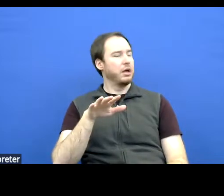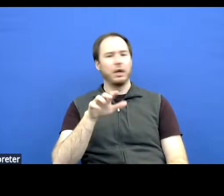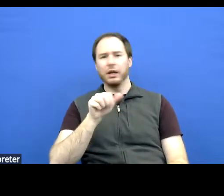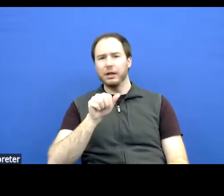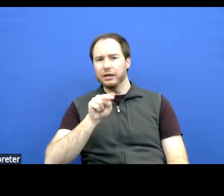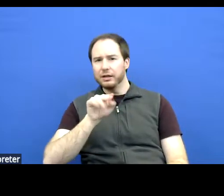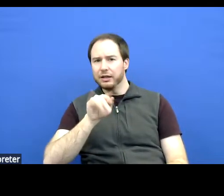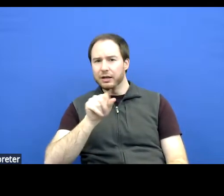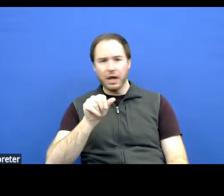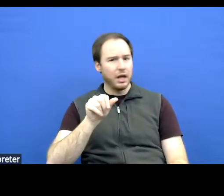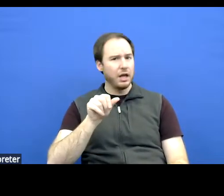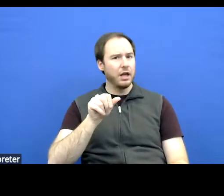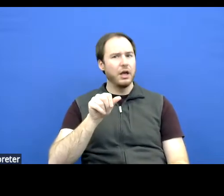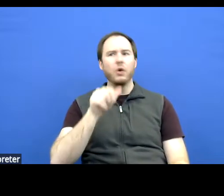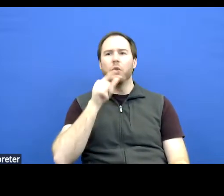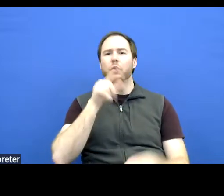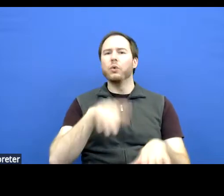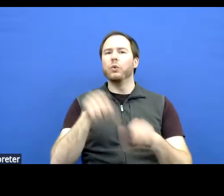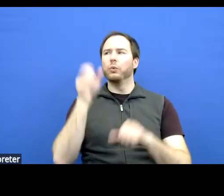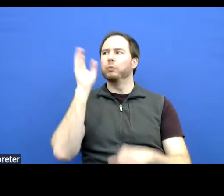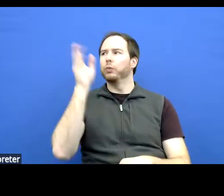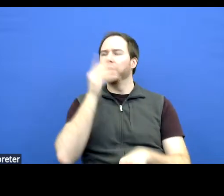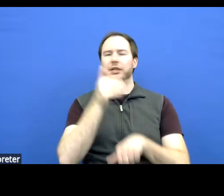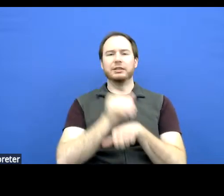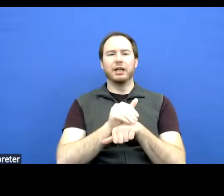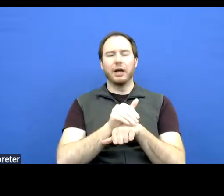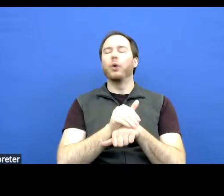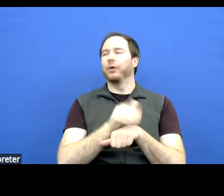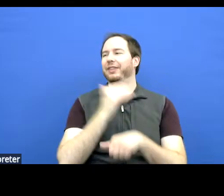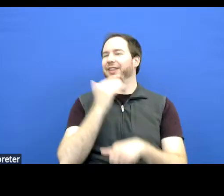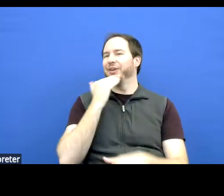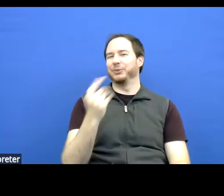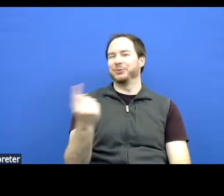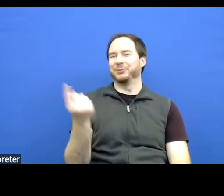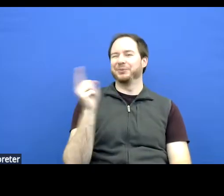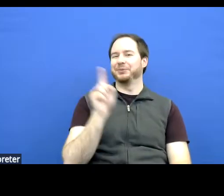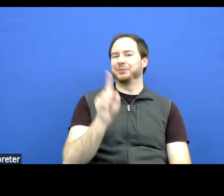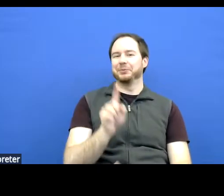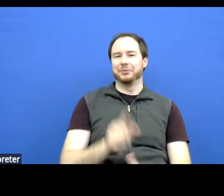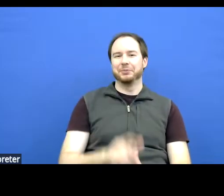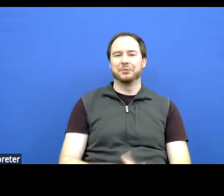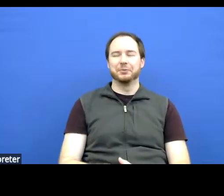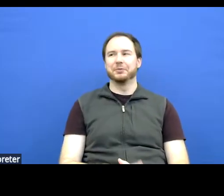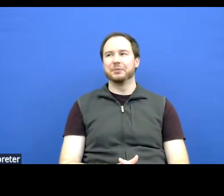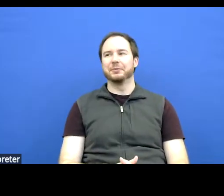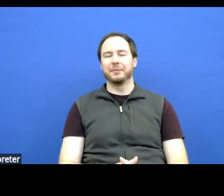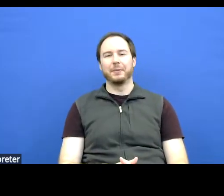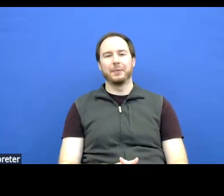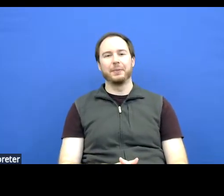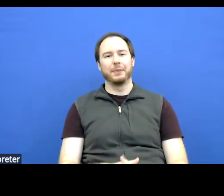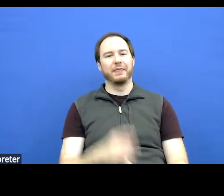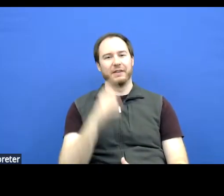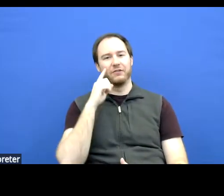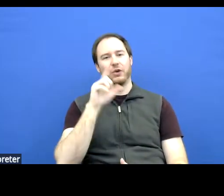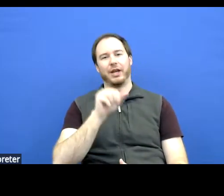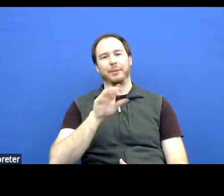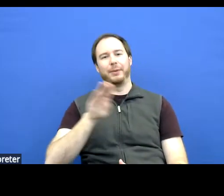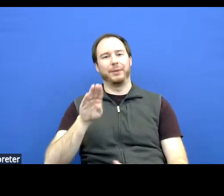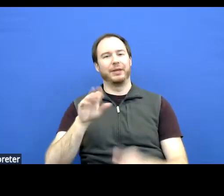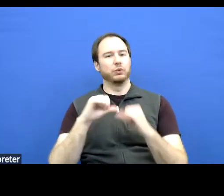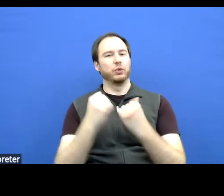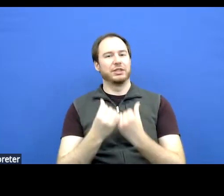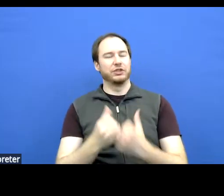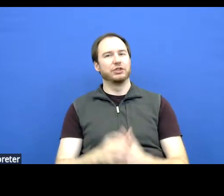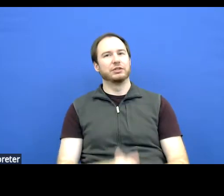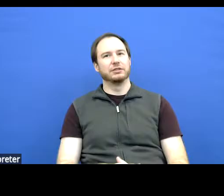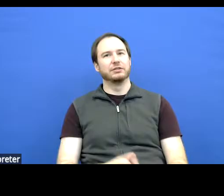Anita? Who's doing the presentation for, okay. Wasn't sure who was doing the presentation for the ABB Association.